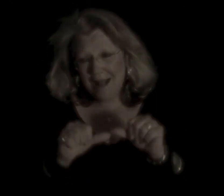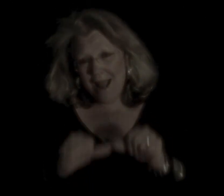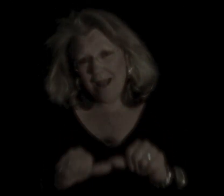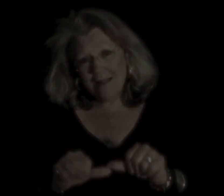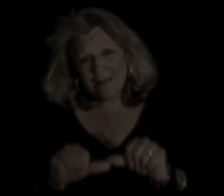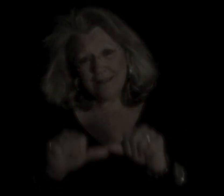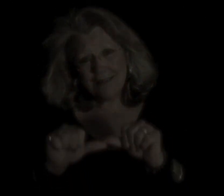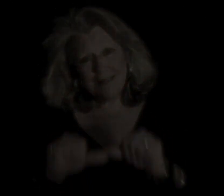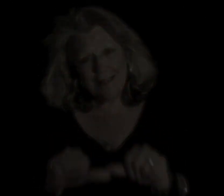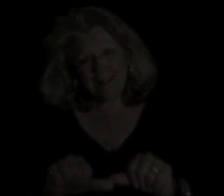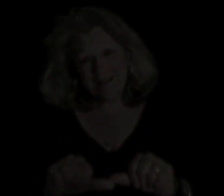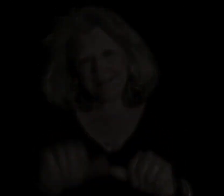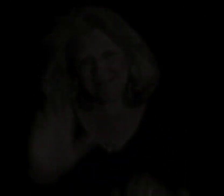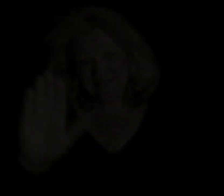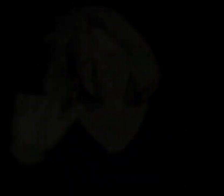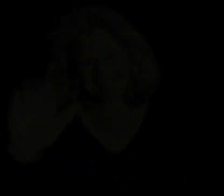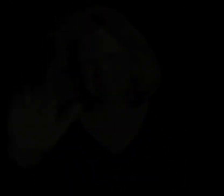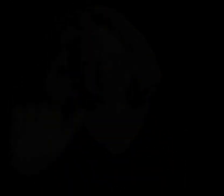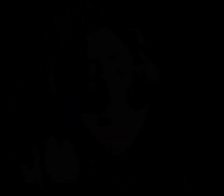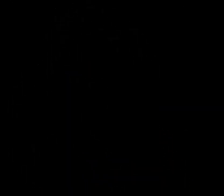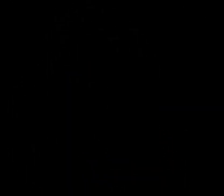Baby, where your power is mine, give your and I shall know your heart, you'll You